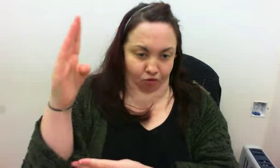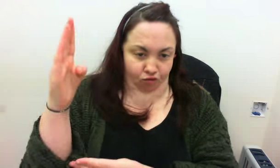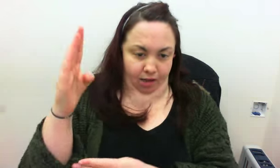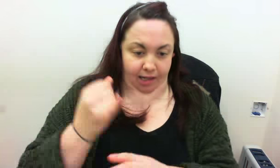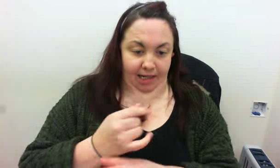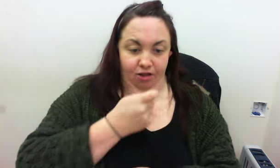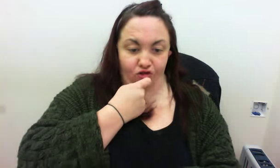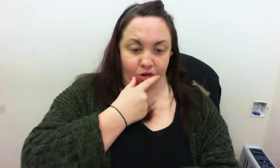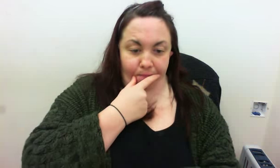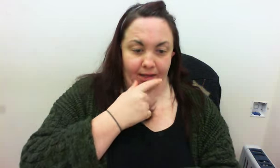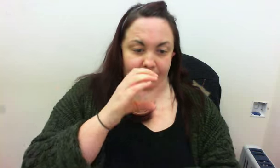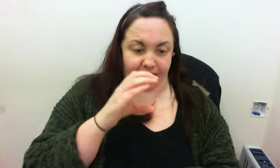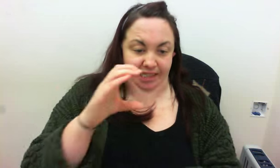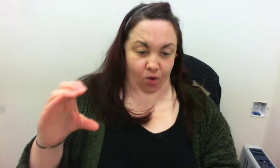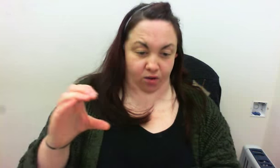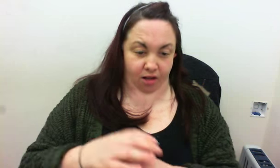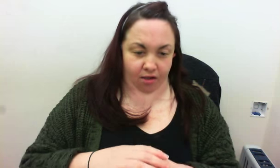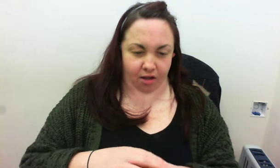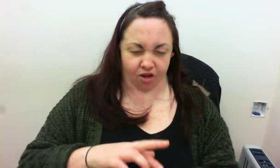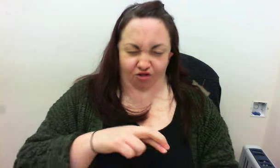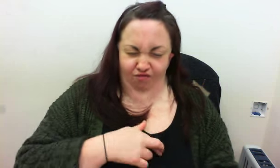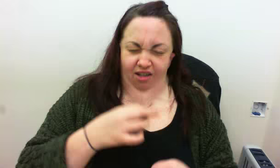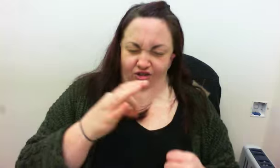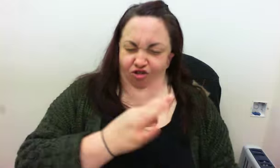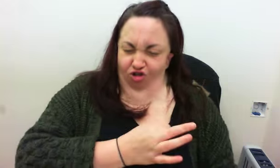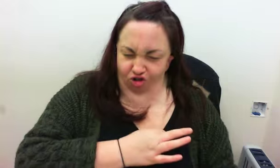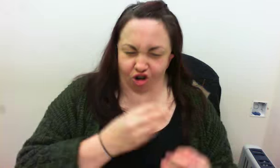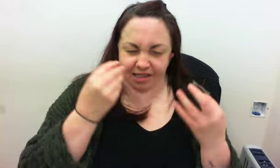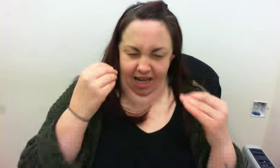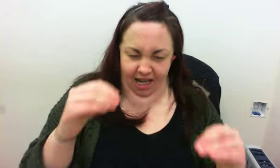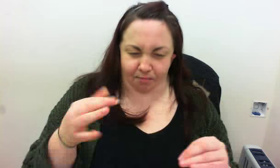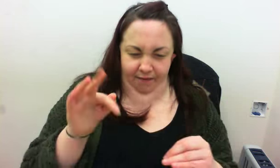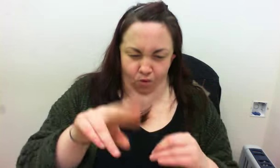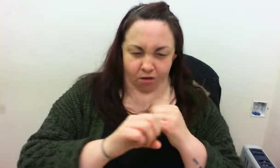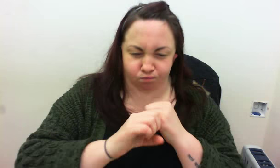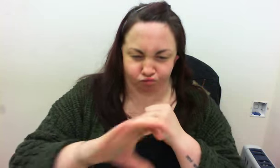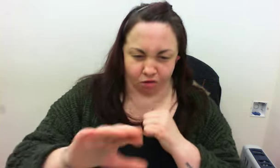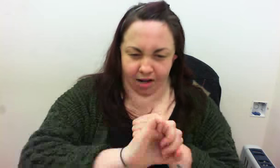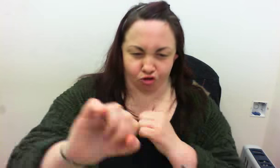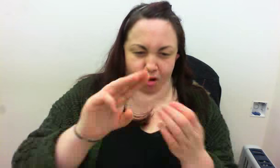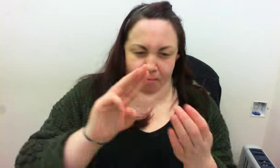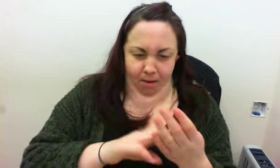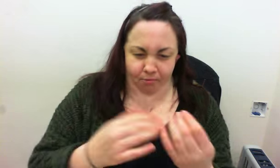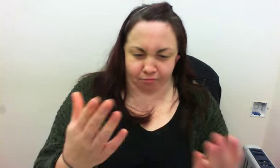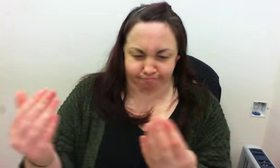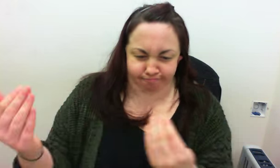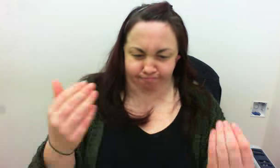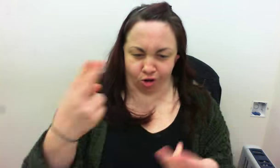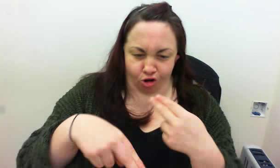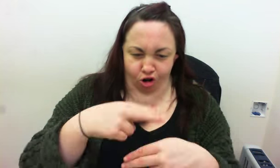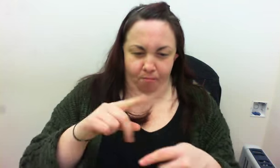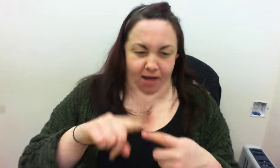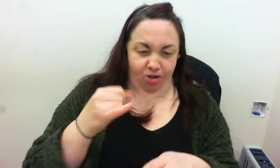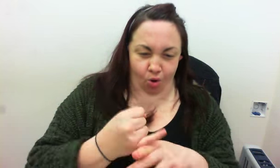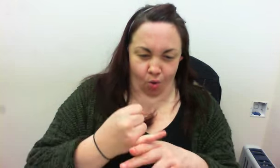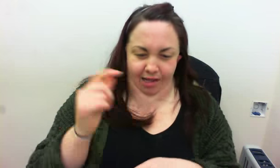Council. And it'd be really good, like, if you could broadcast it and, you know, encourage loads of people from different schools around Tala, you know, make them